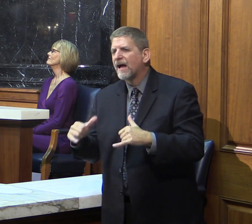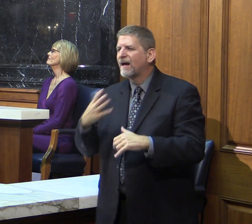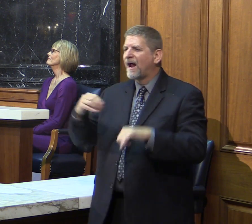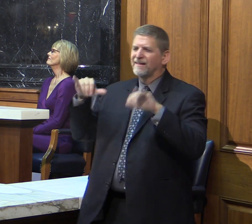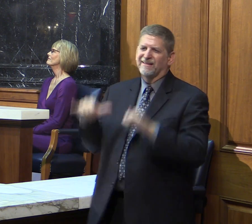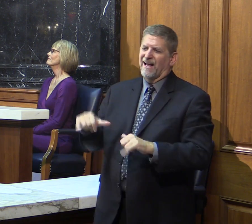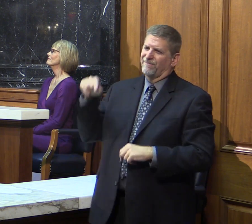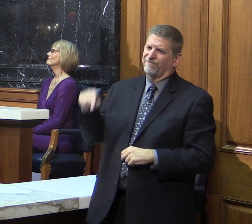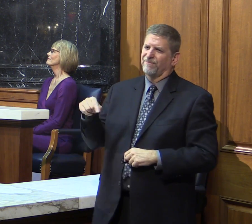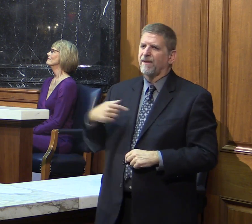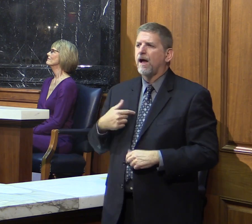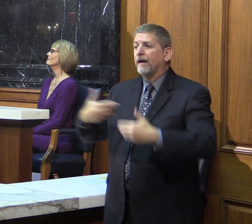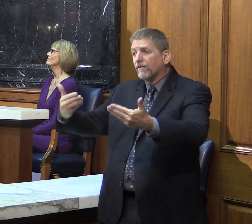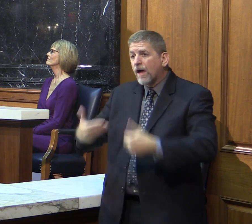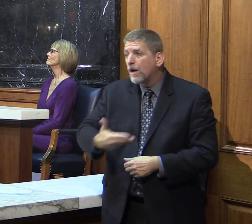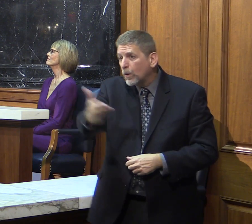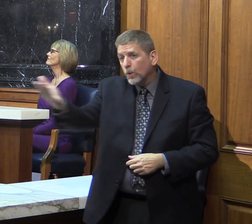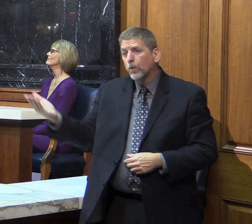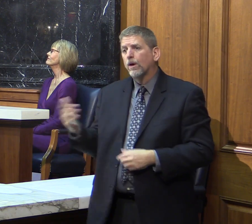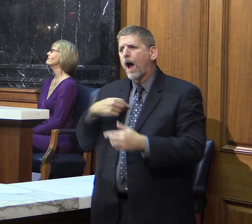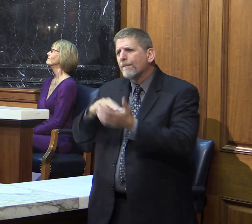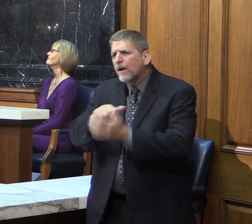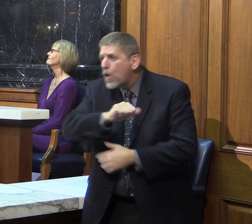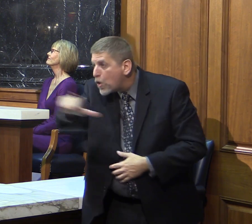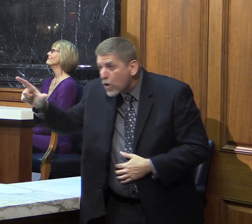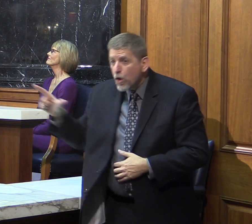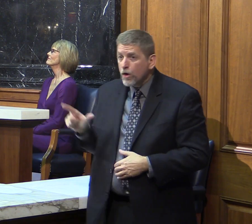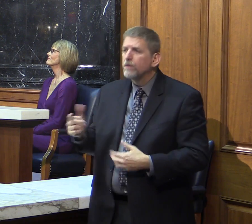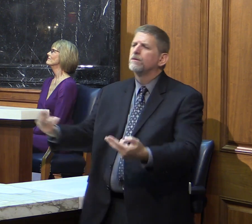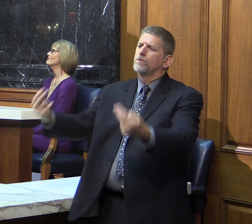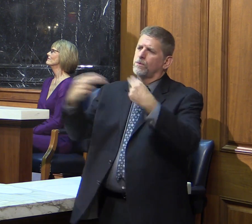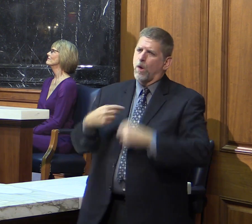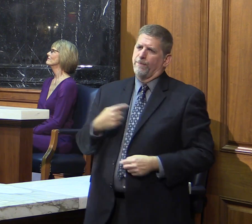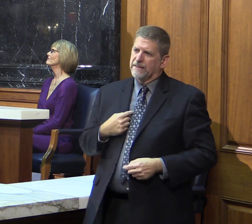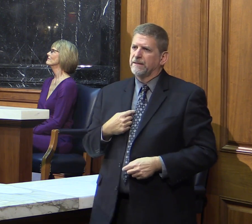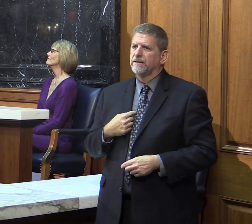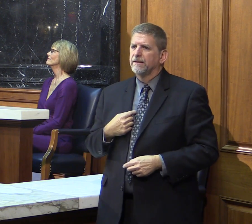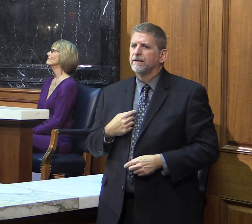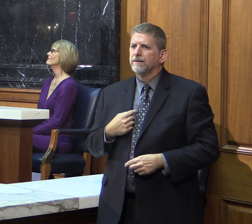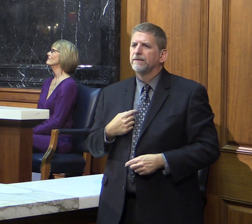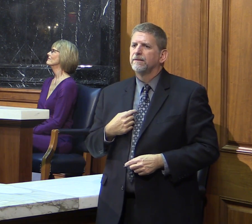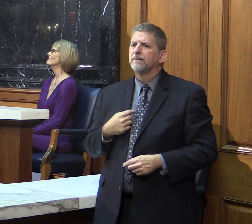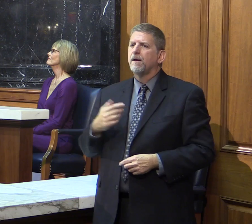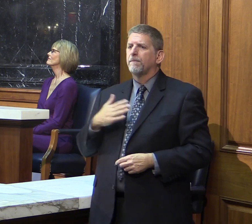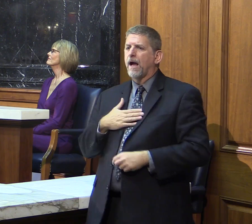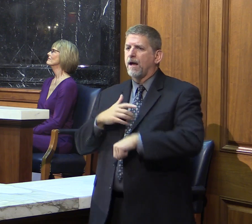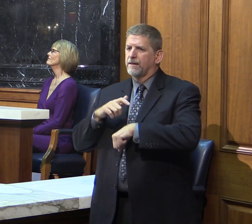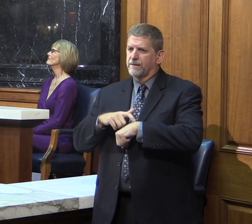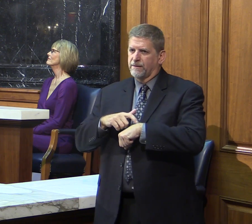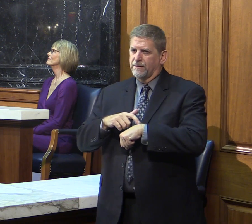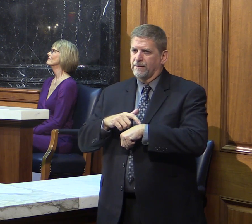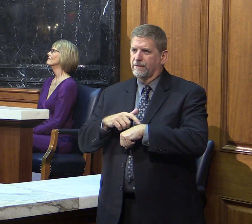invite all of you, and I mean all of you, to join me on this mission. My time in the Navy taught me that